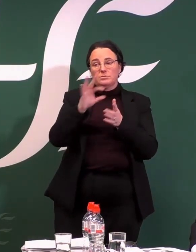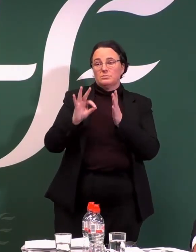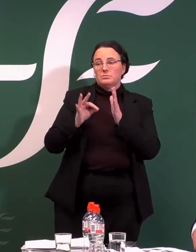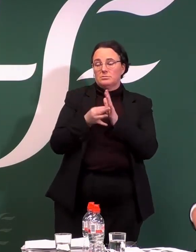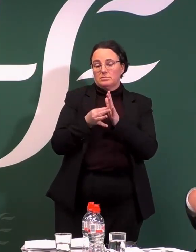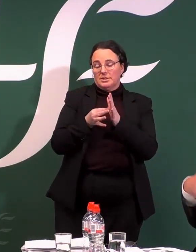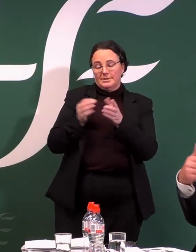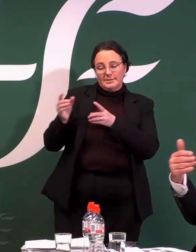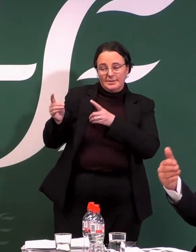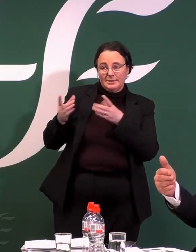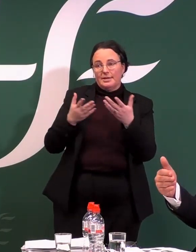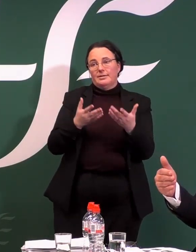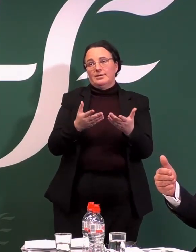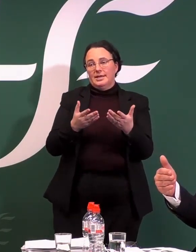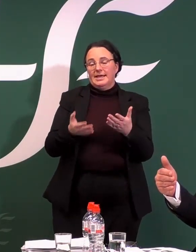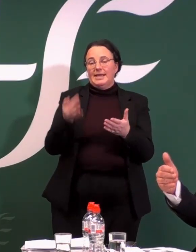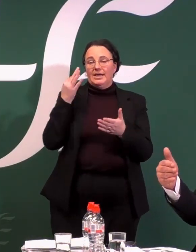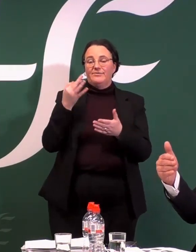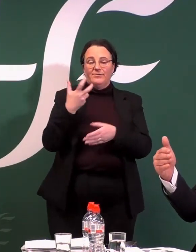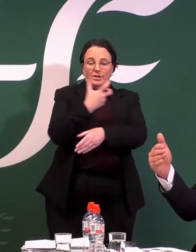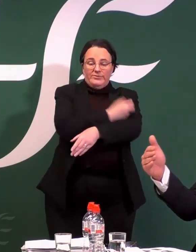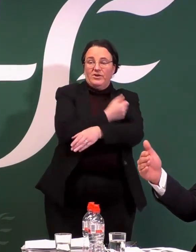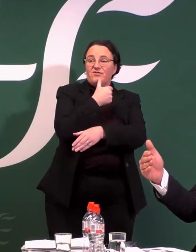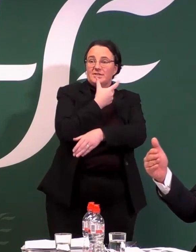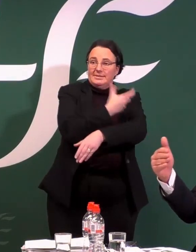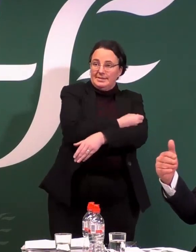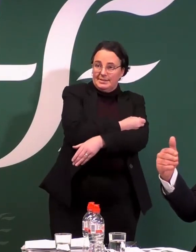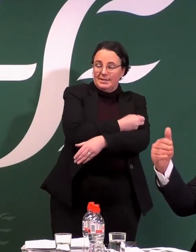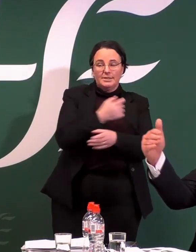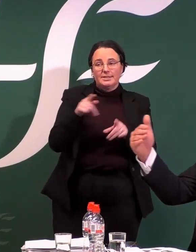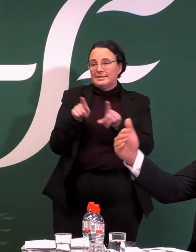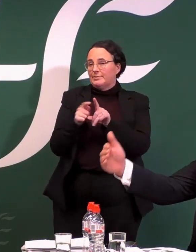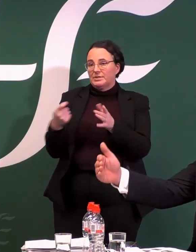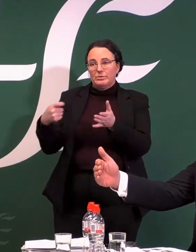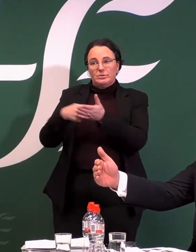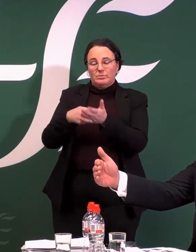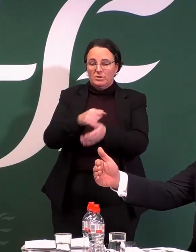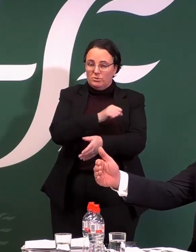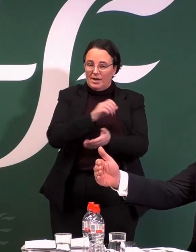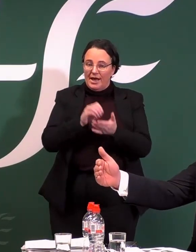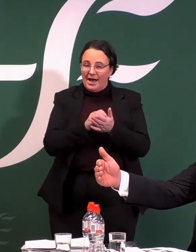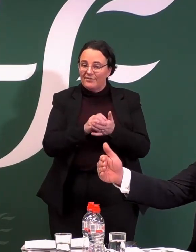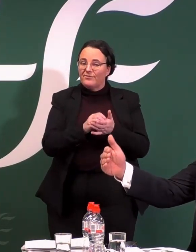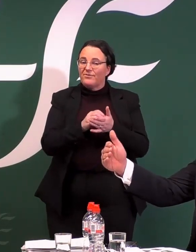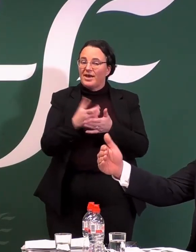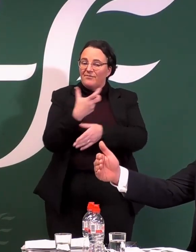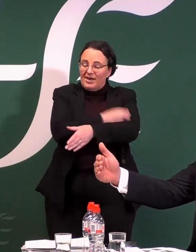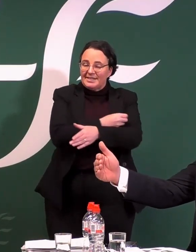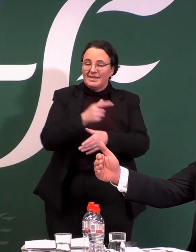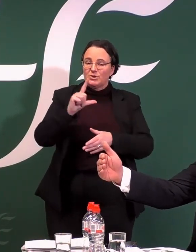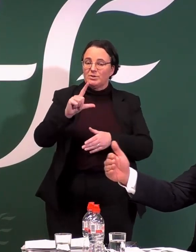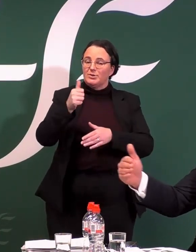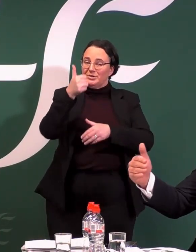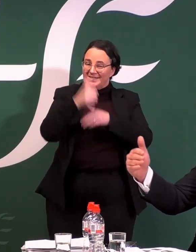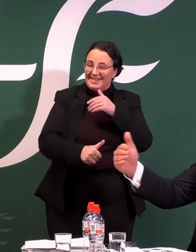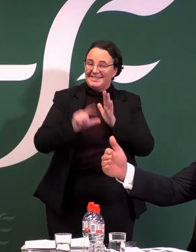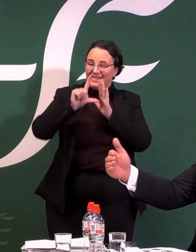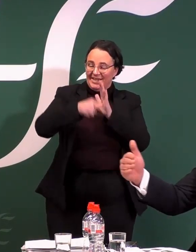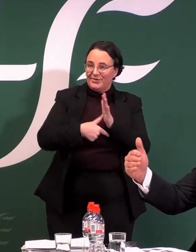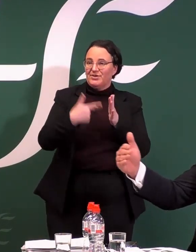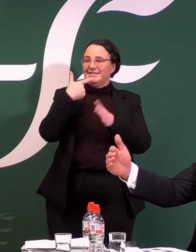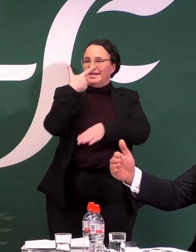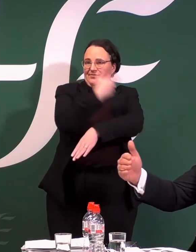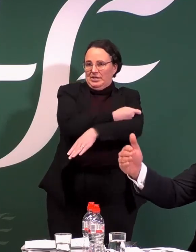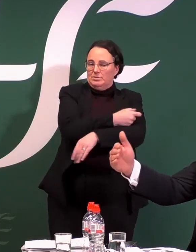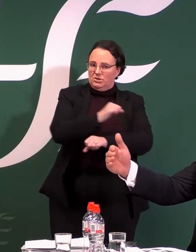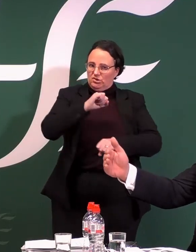terms of delivery. If we administer a dose 1, this is not like the booster. We've got to make sure we have the vaccine in 21 days to give the dose 2. So there's a range